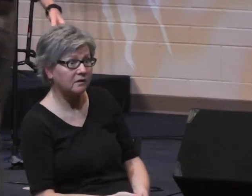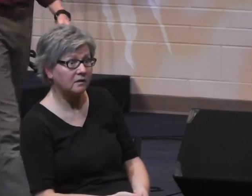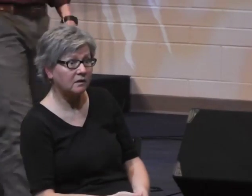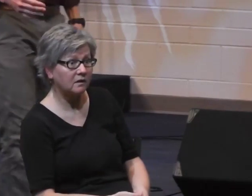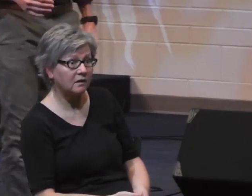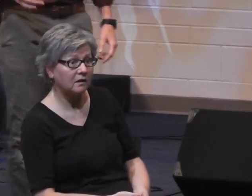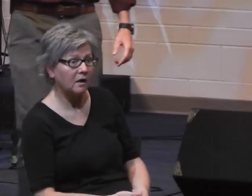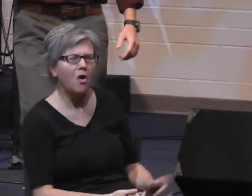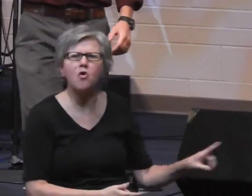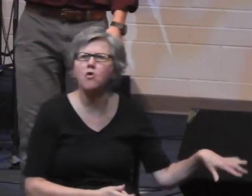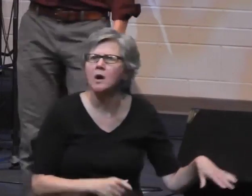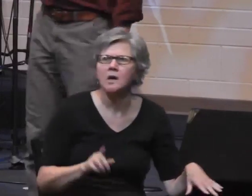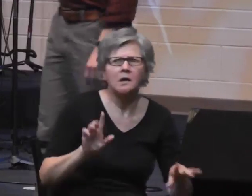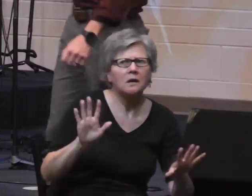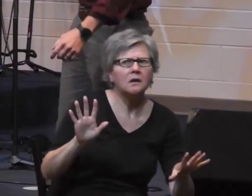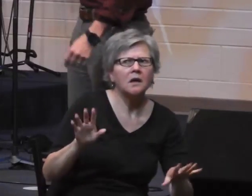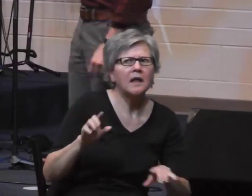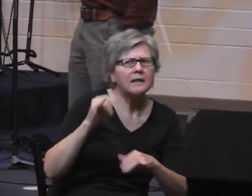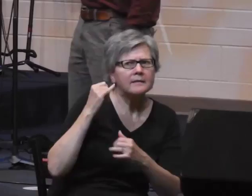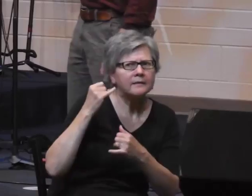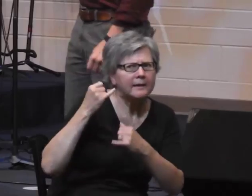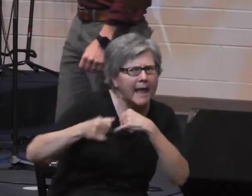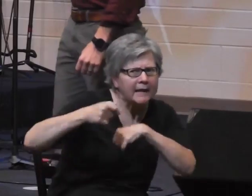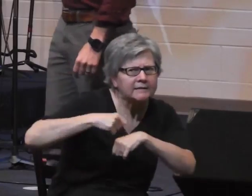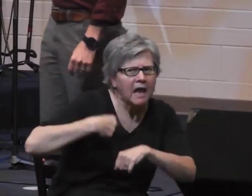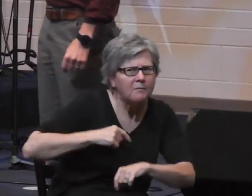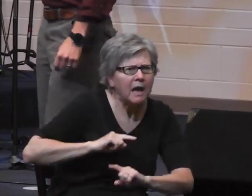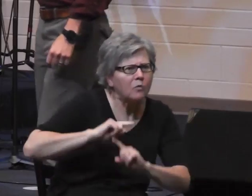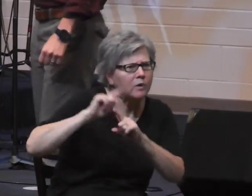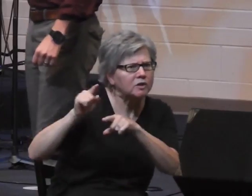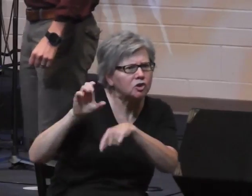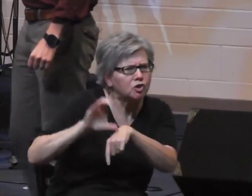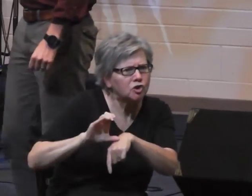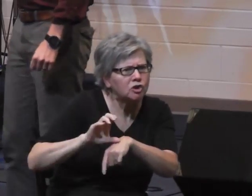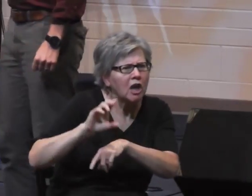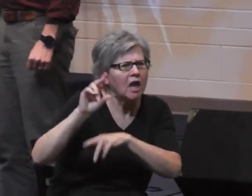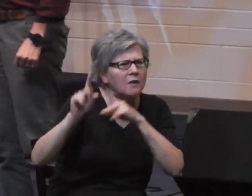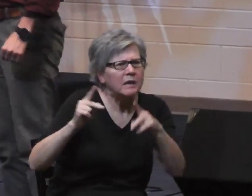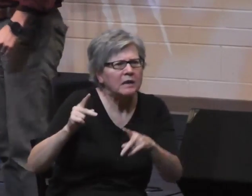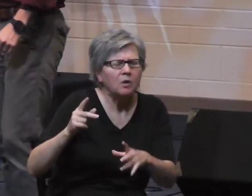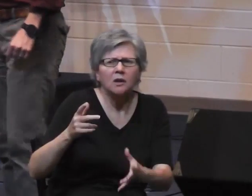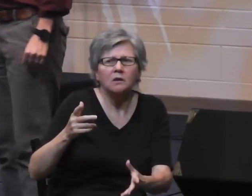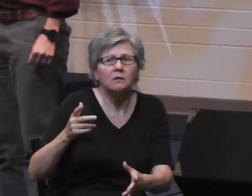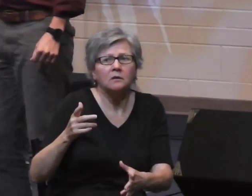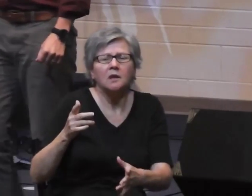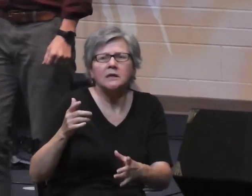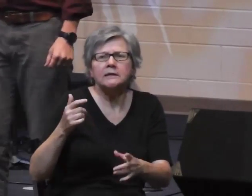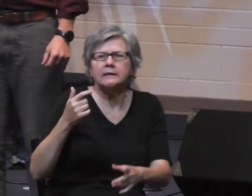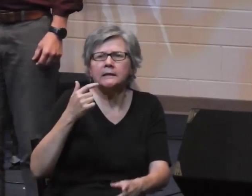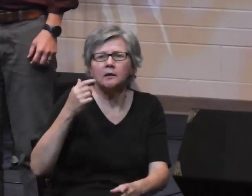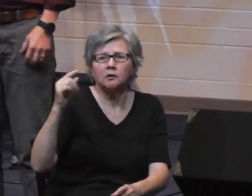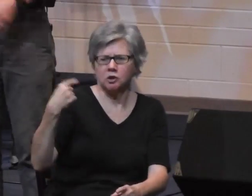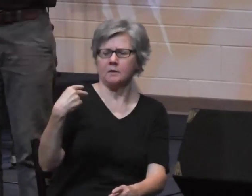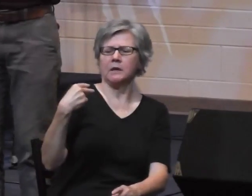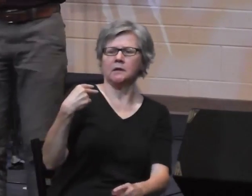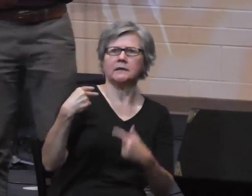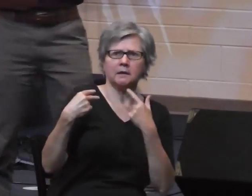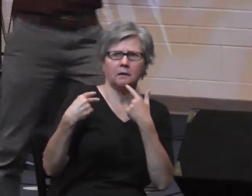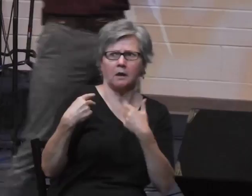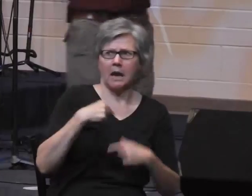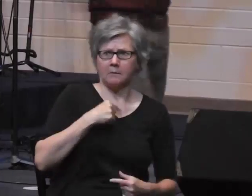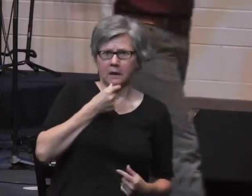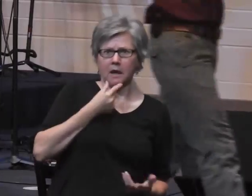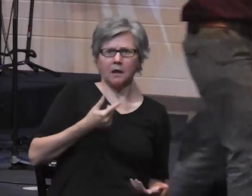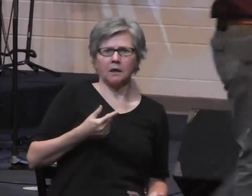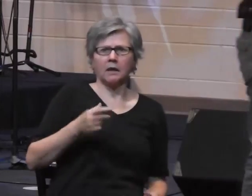last time I was in a church, I was condemned, like the people on the screen, right? People come out and they say, I'm gay and I don't know what to do with that. And they go to a church and they're